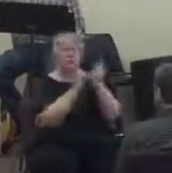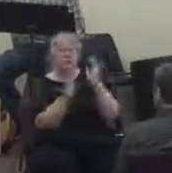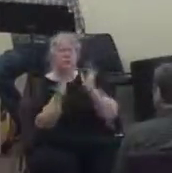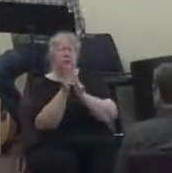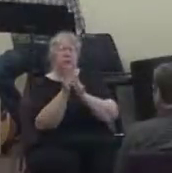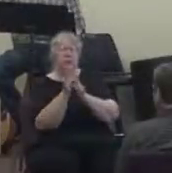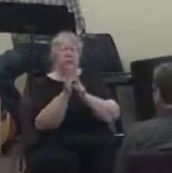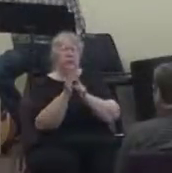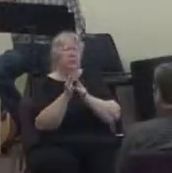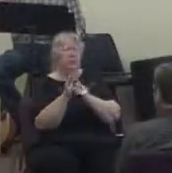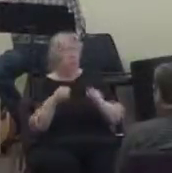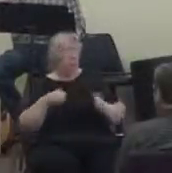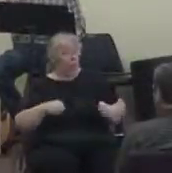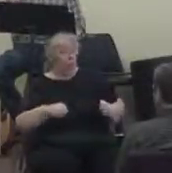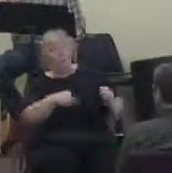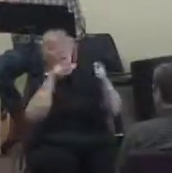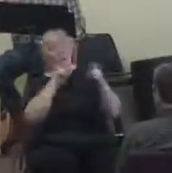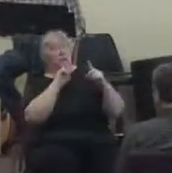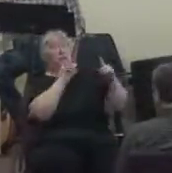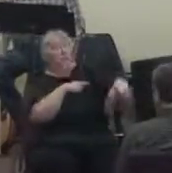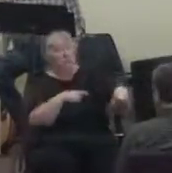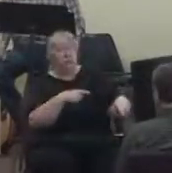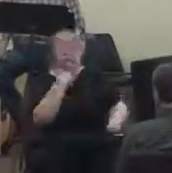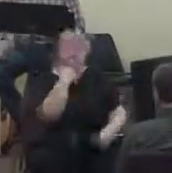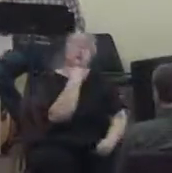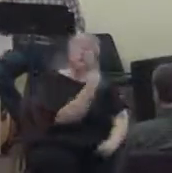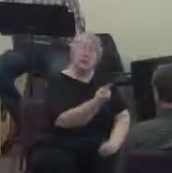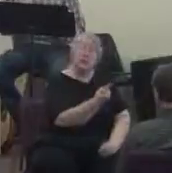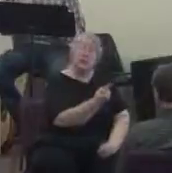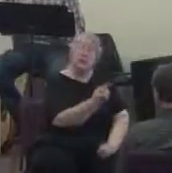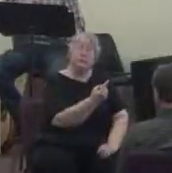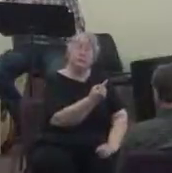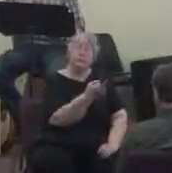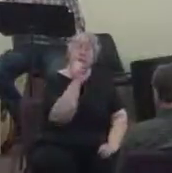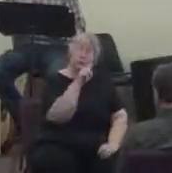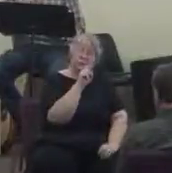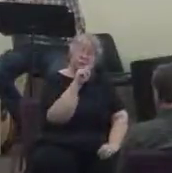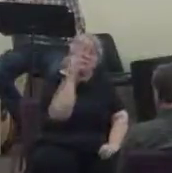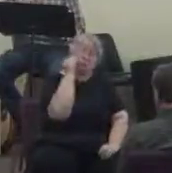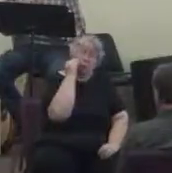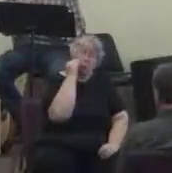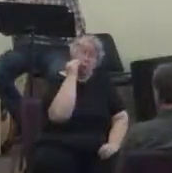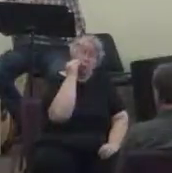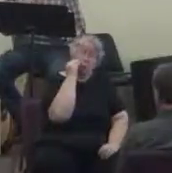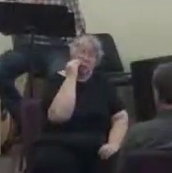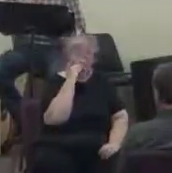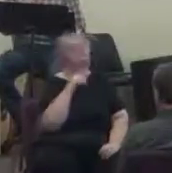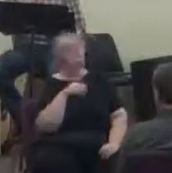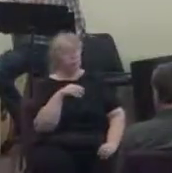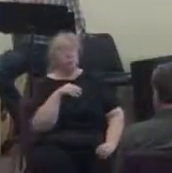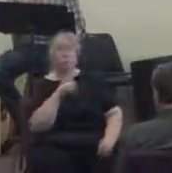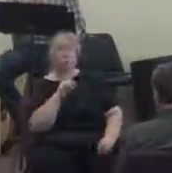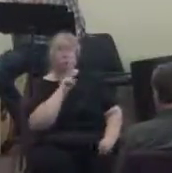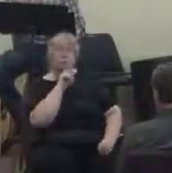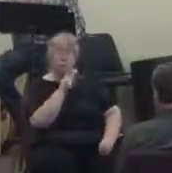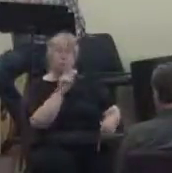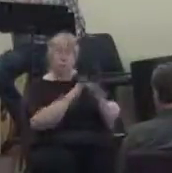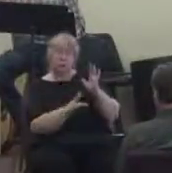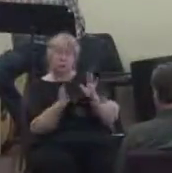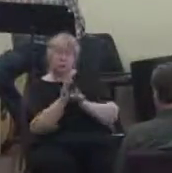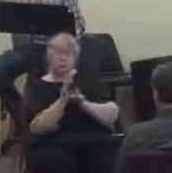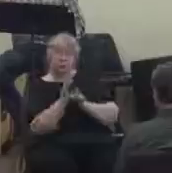won't hesitate. You can instantly tell somebody that needs to know who Jesus is. Scripture